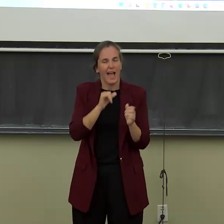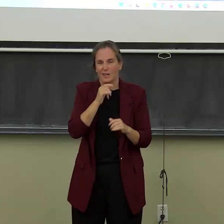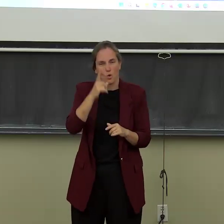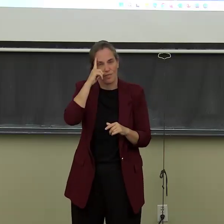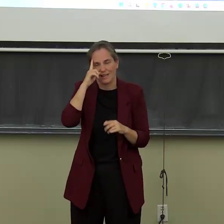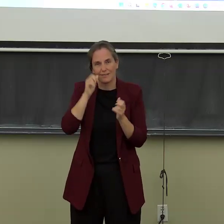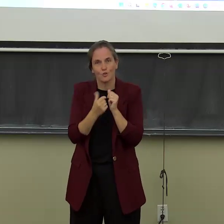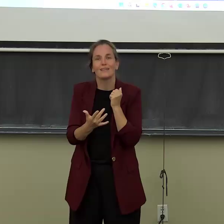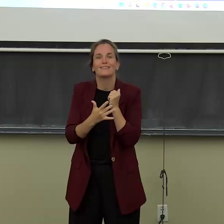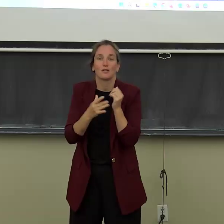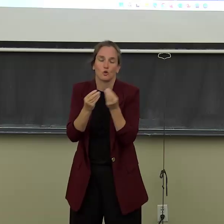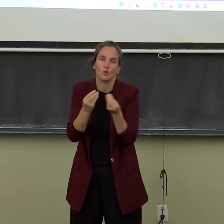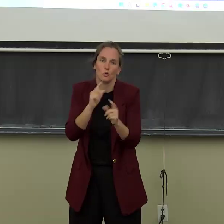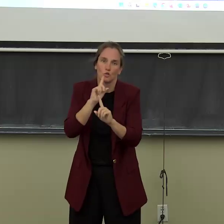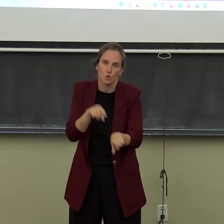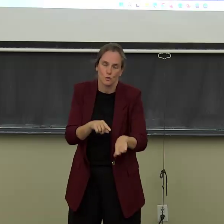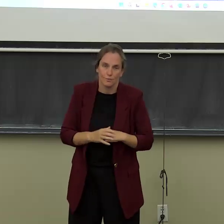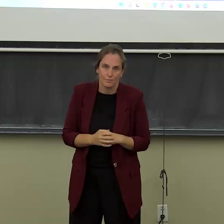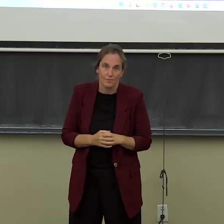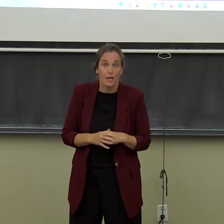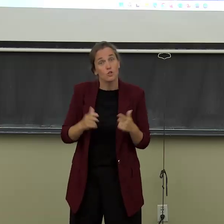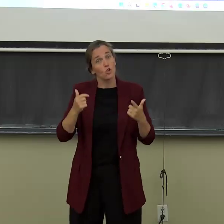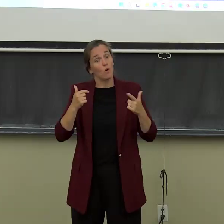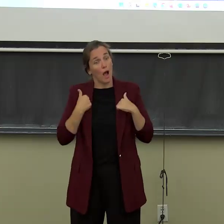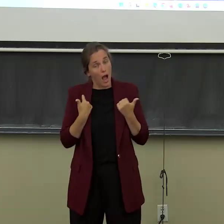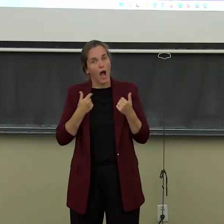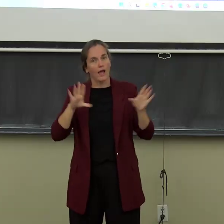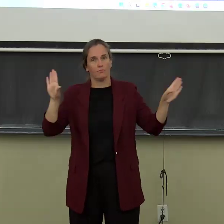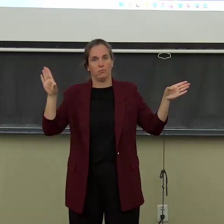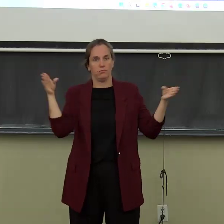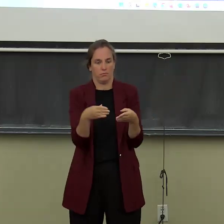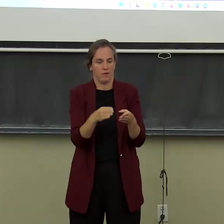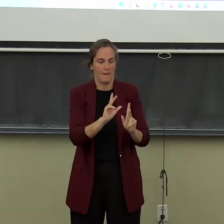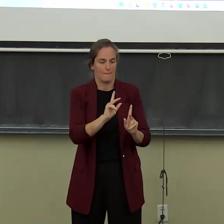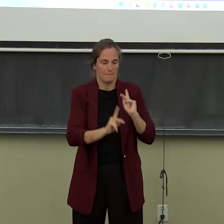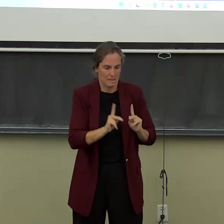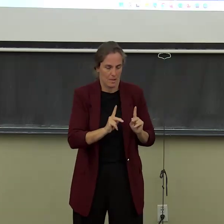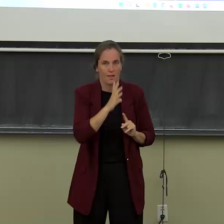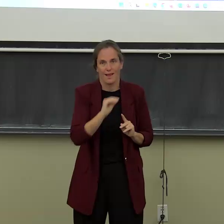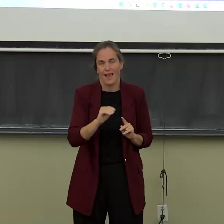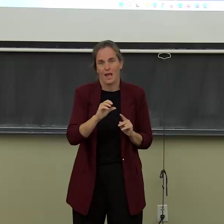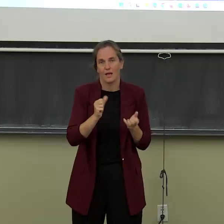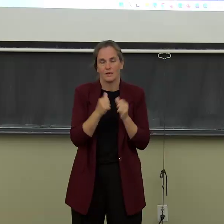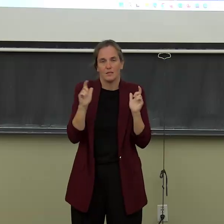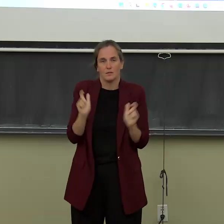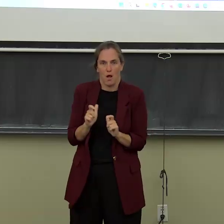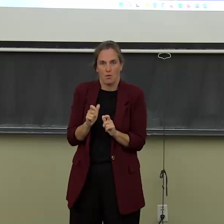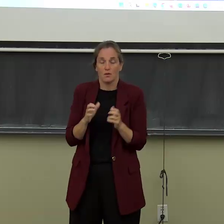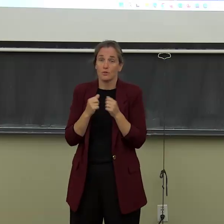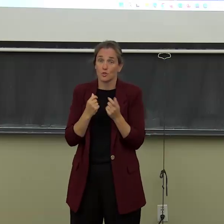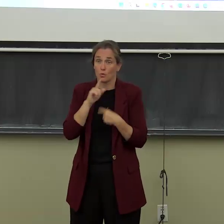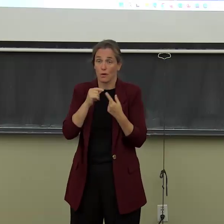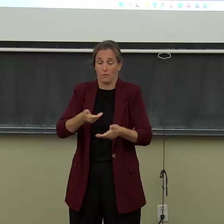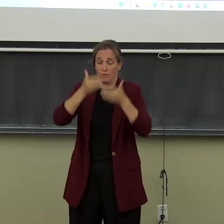problem, is where I'll end. So I go to people and small. In my overwhelm, I go to what are we specifically talking about with